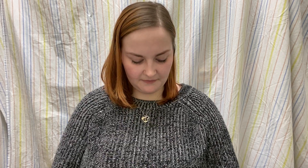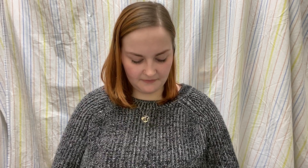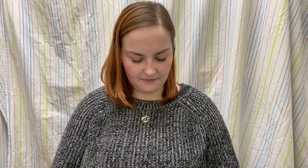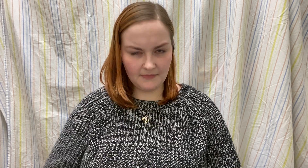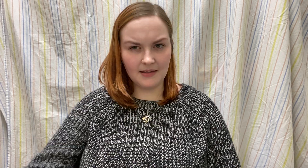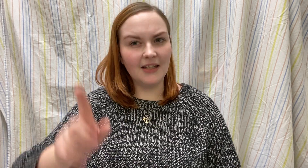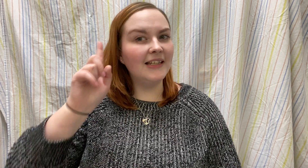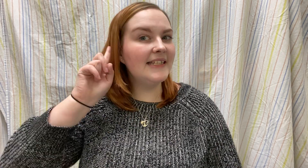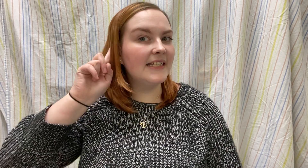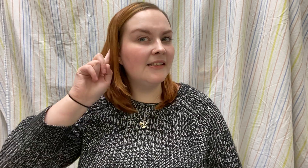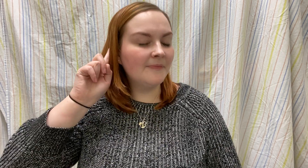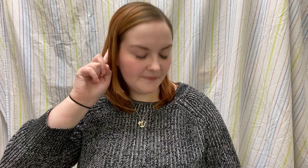Now listen.